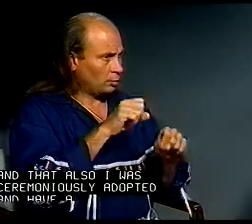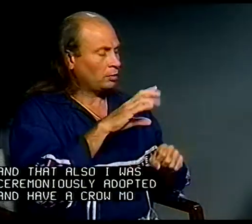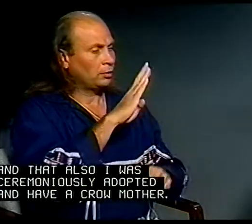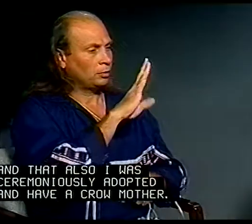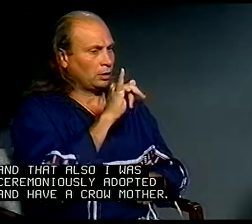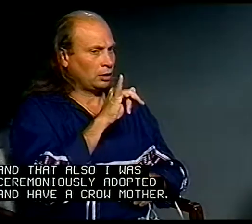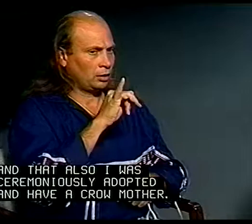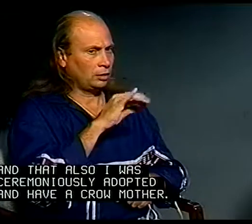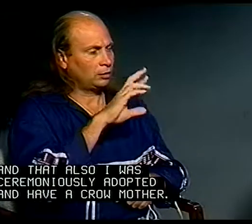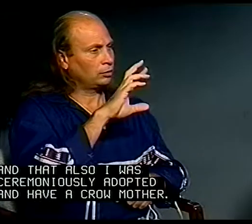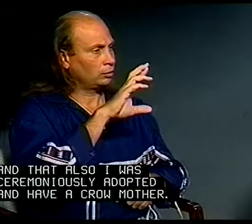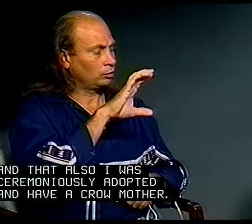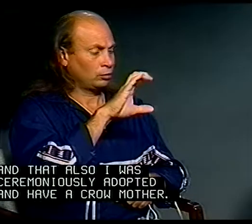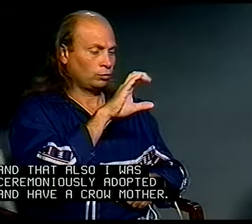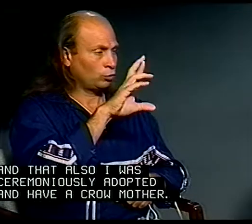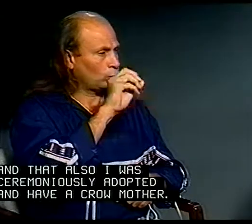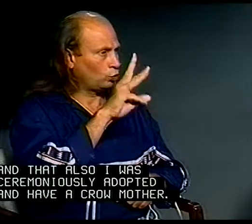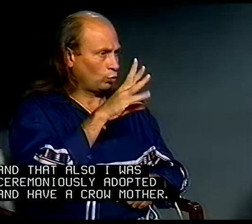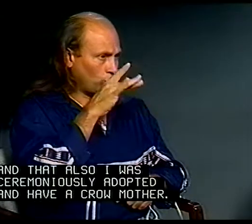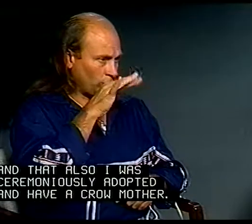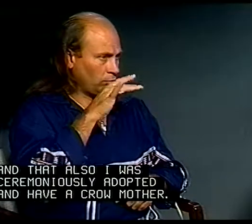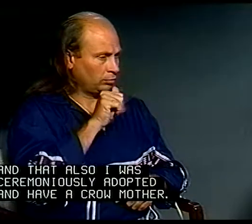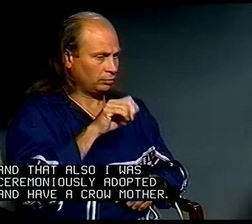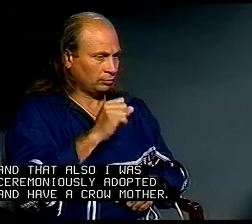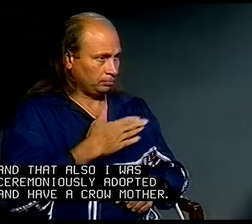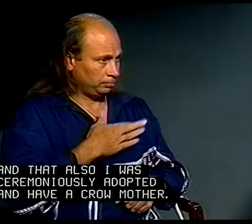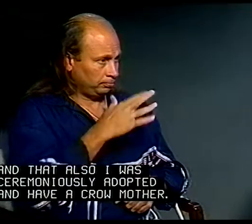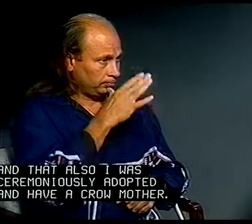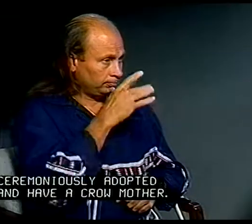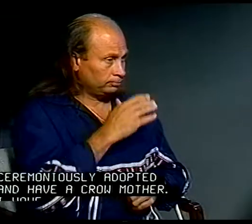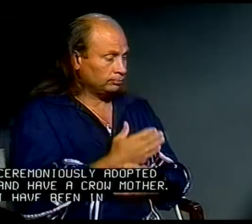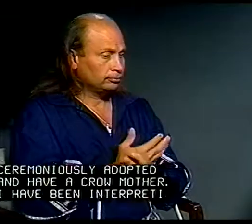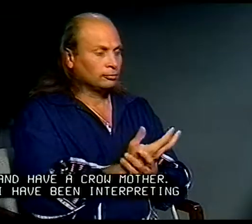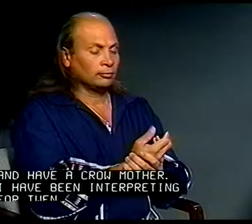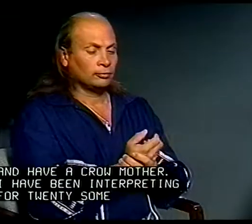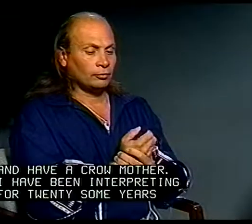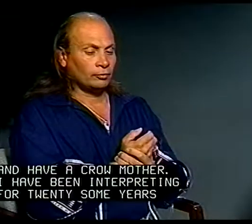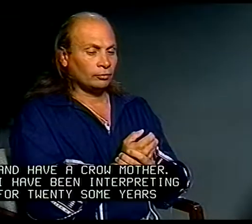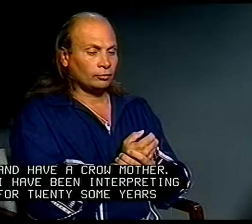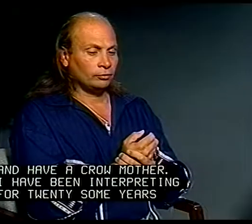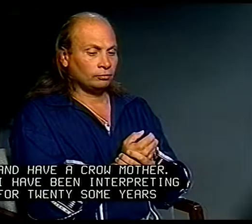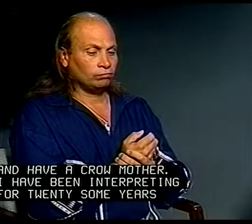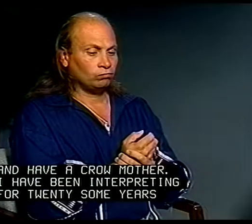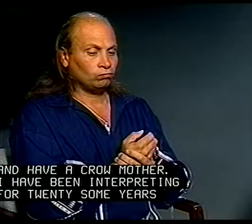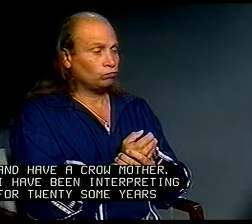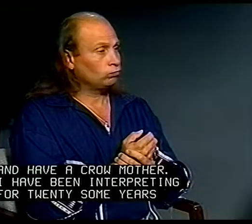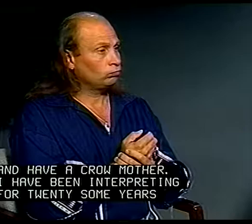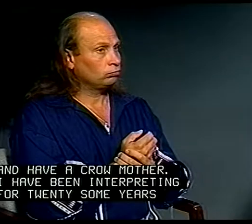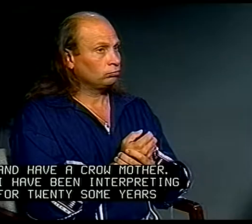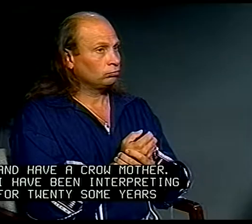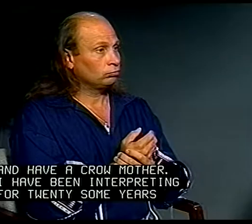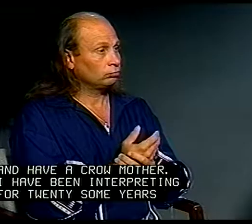And that also, I was later ceremonially adopted and have a Crow mother.